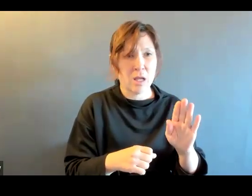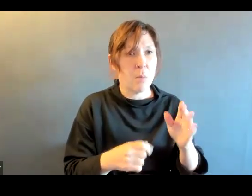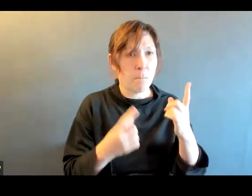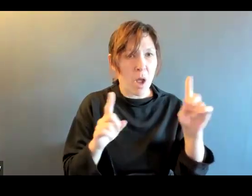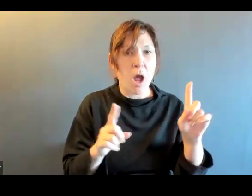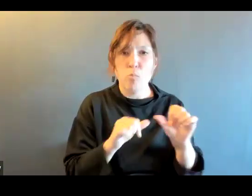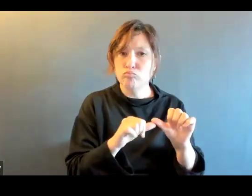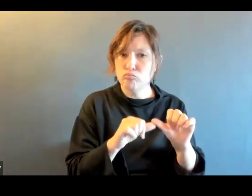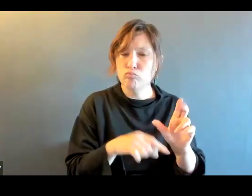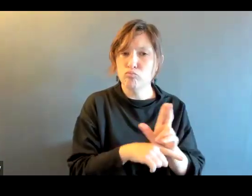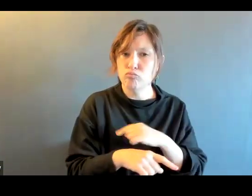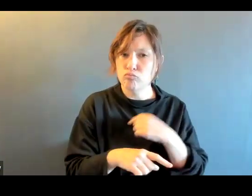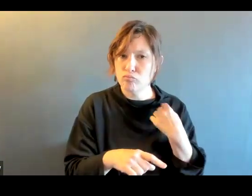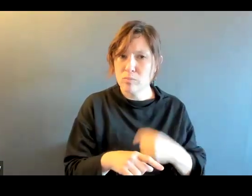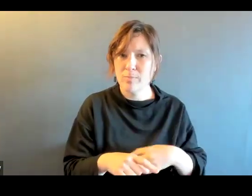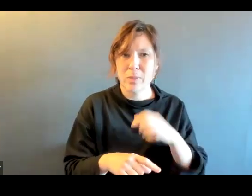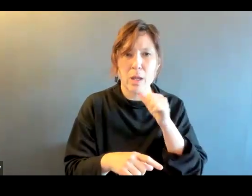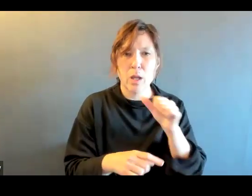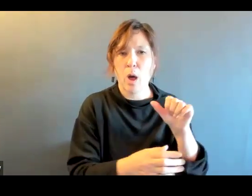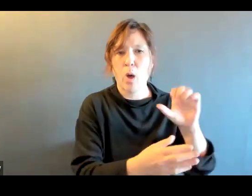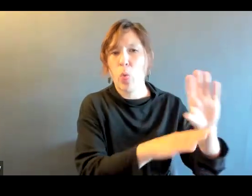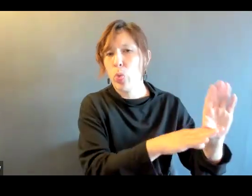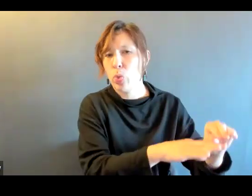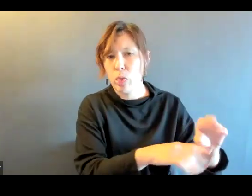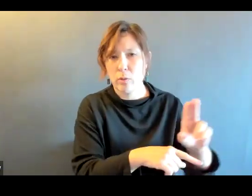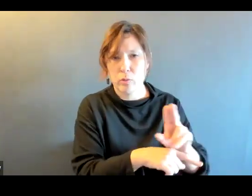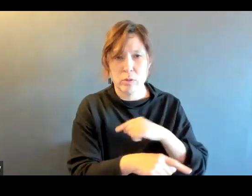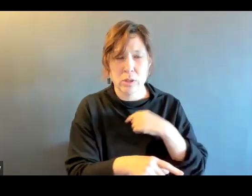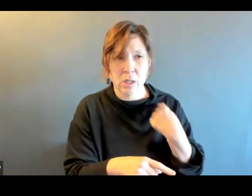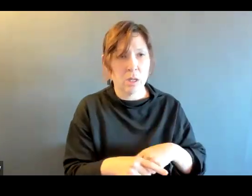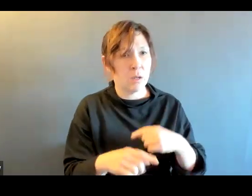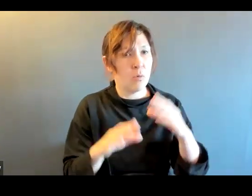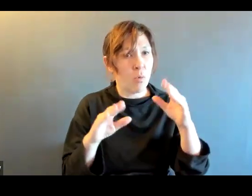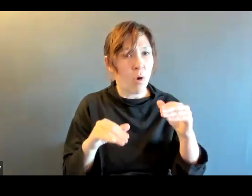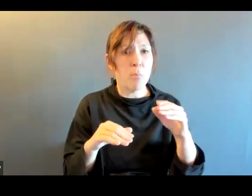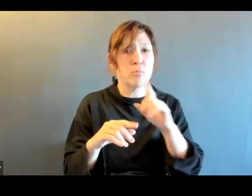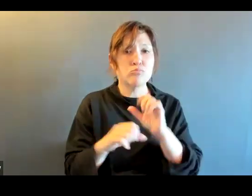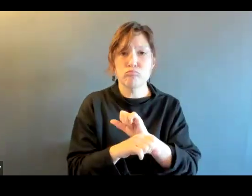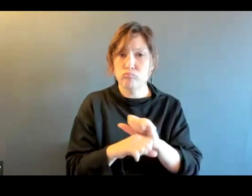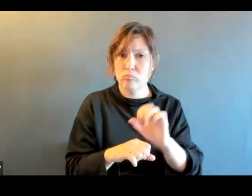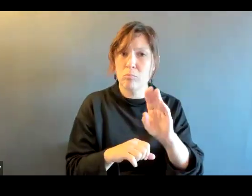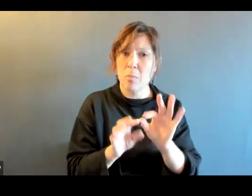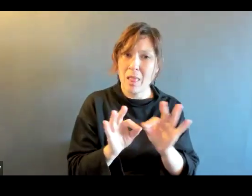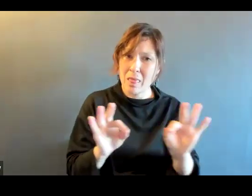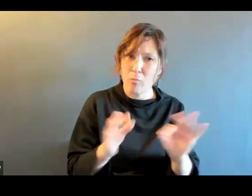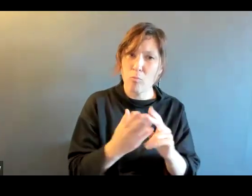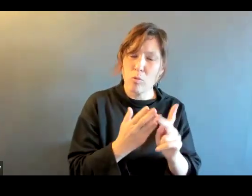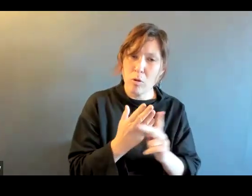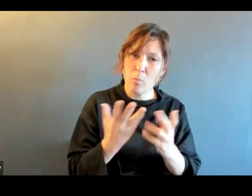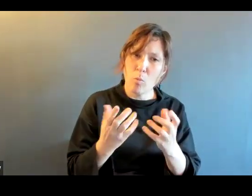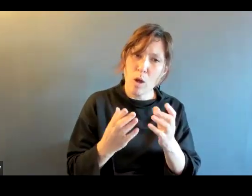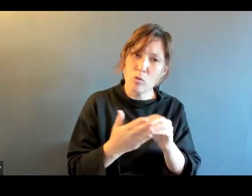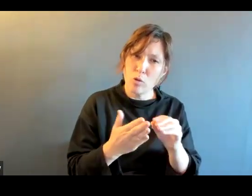in ongoing discussions with the community about moving even closer to a program where students become fully bilingual.